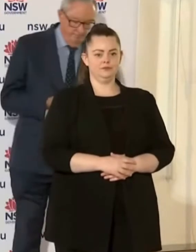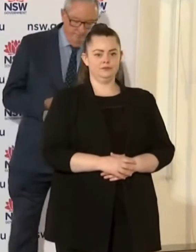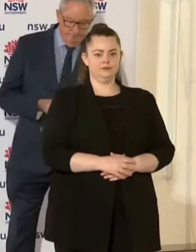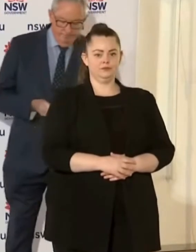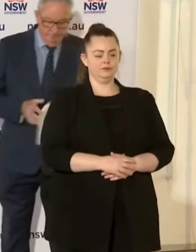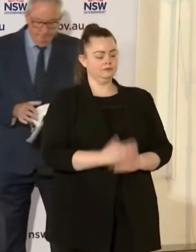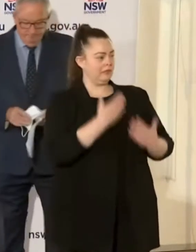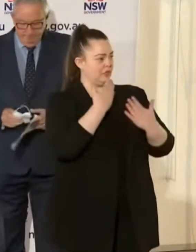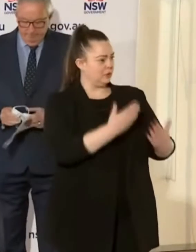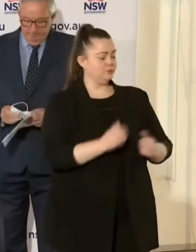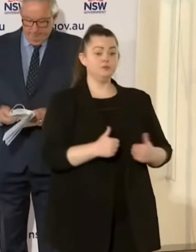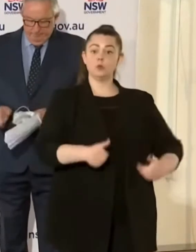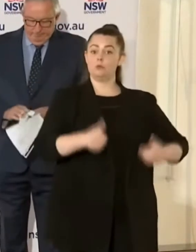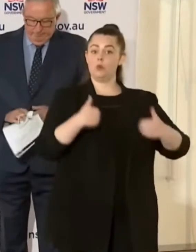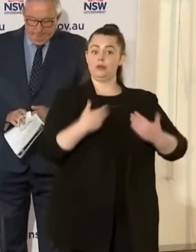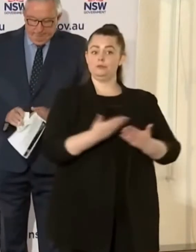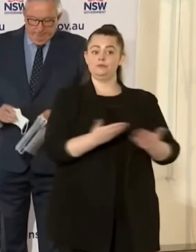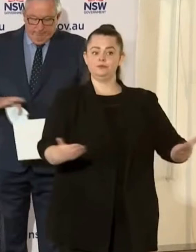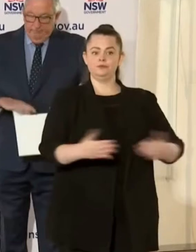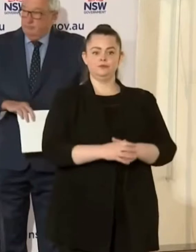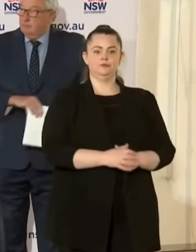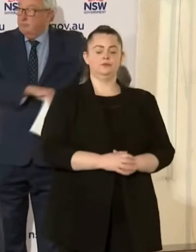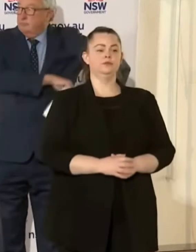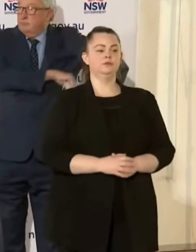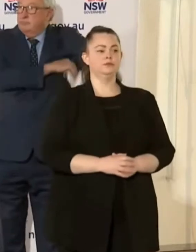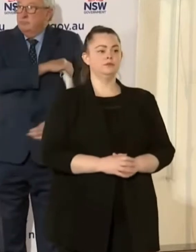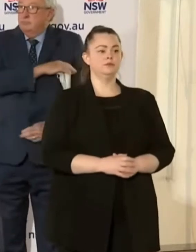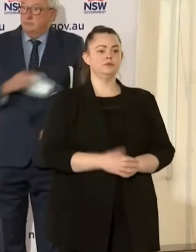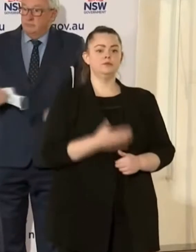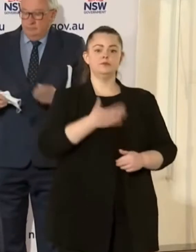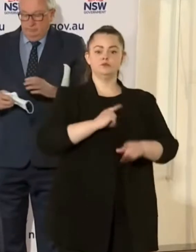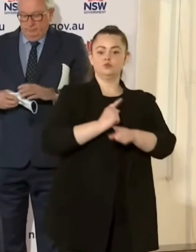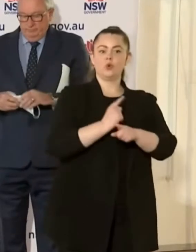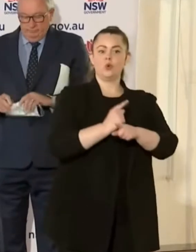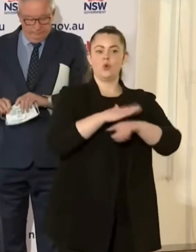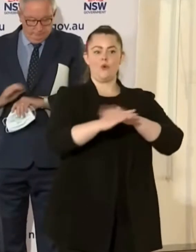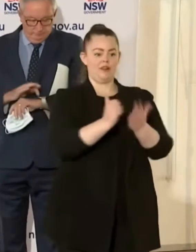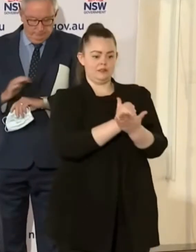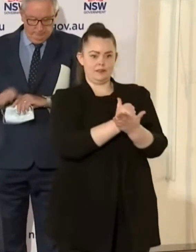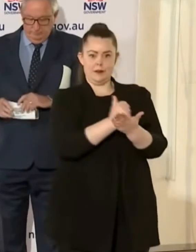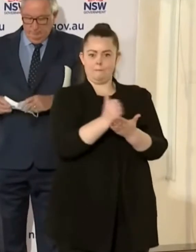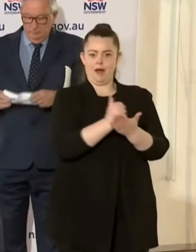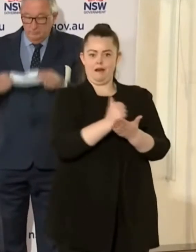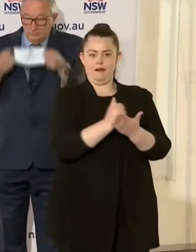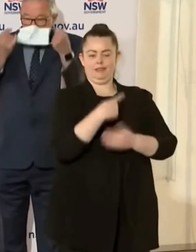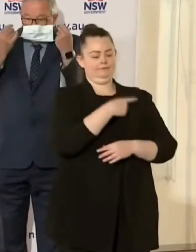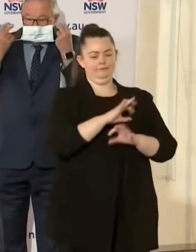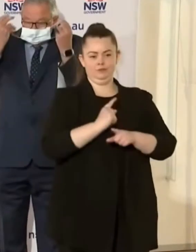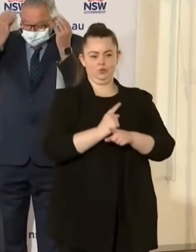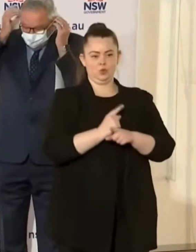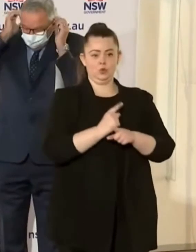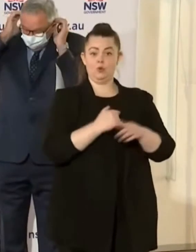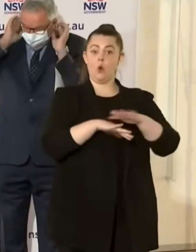Thanks, Minister, and good morning, everyone. I'd just like to talk about some of the figures not mentioned by the Minister. In terms